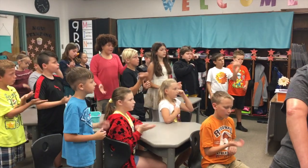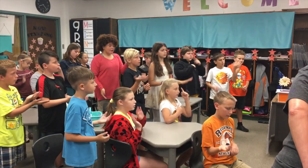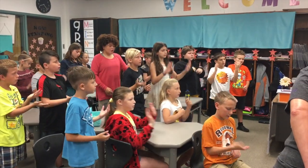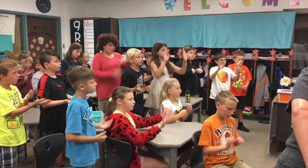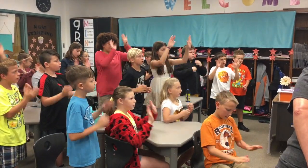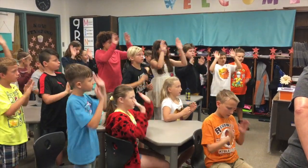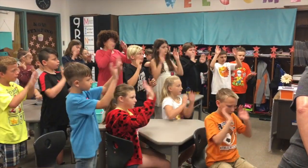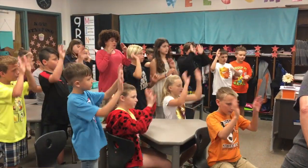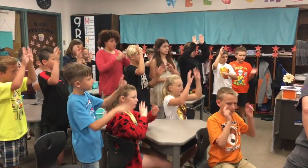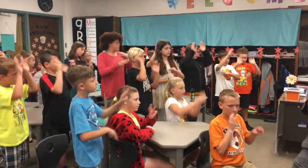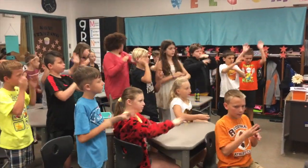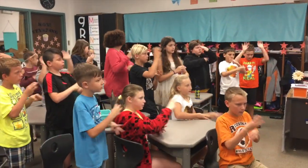what a wonderful